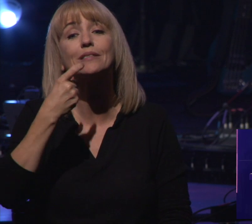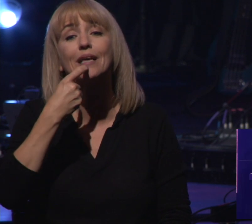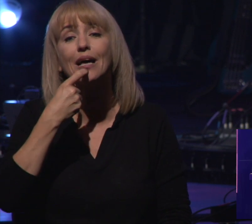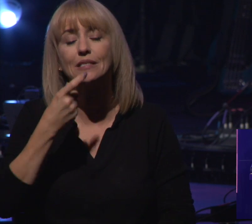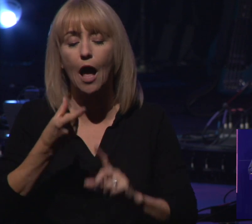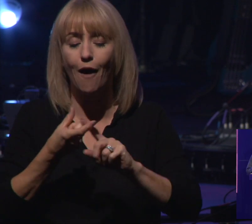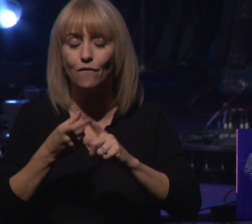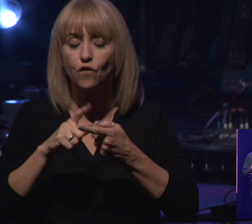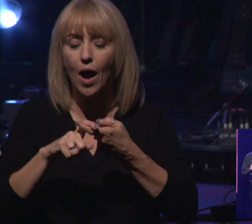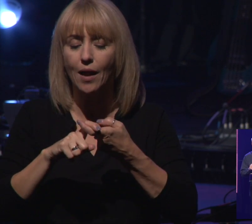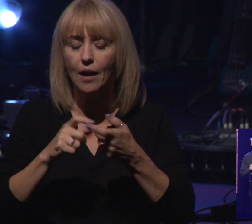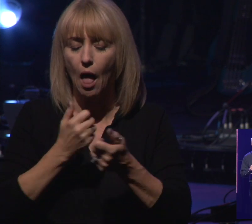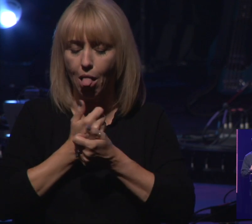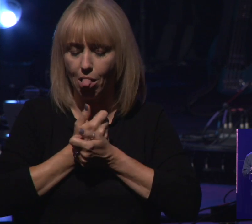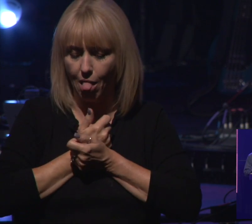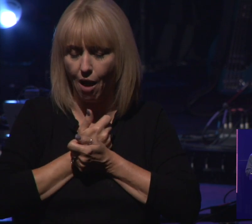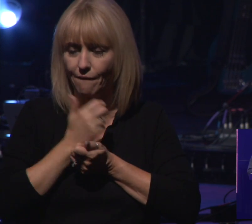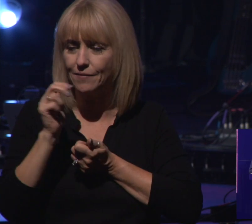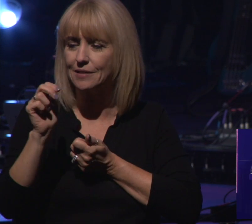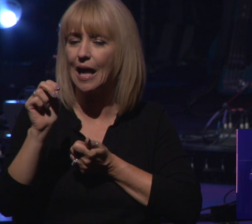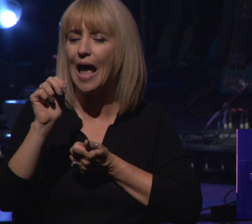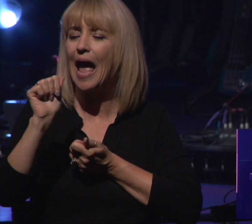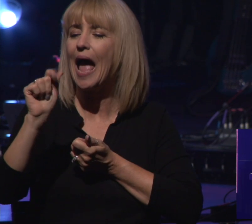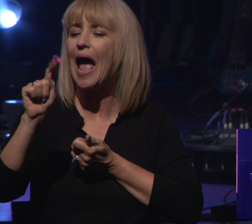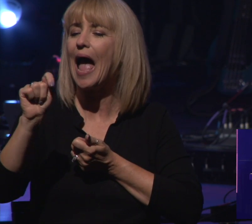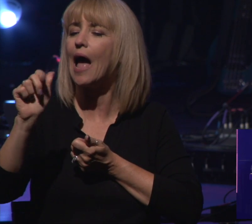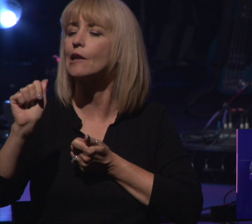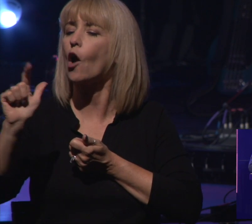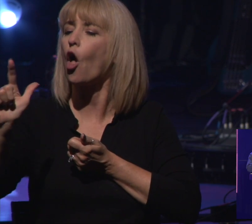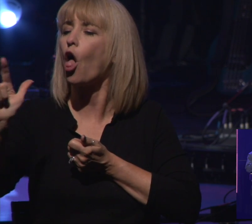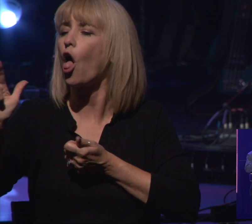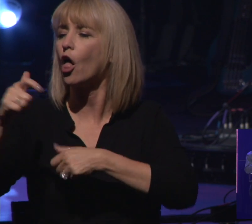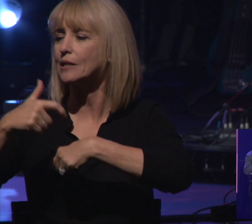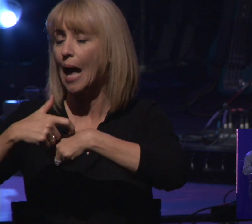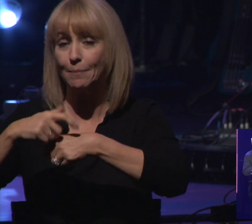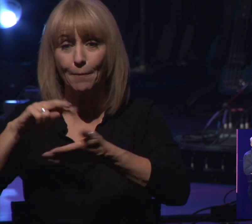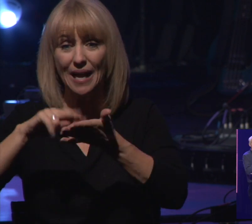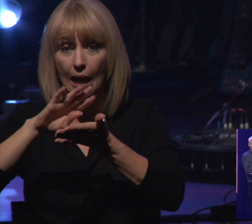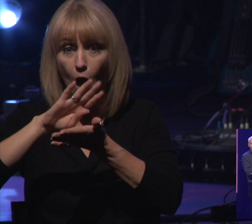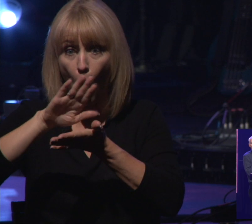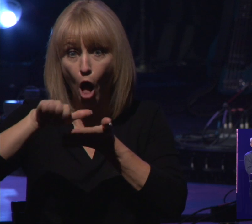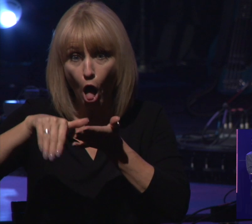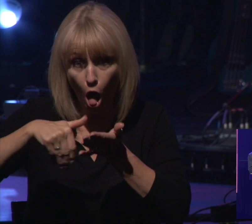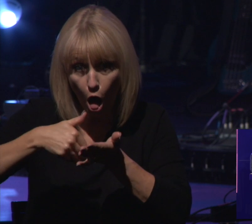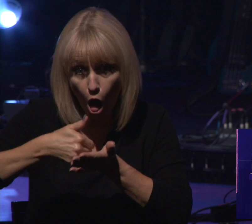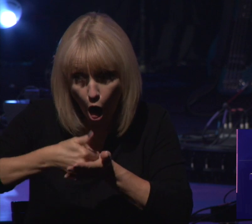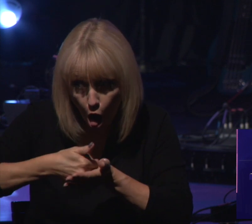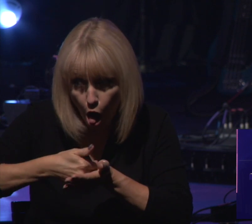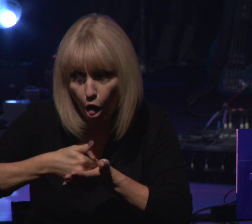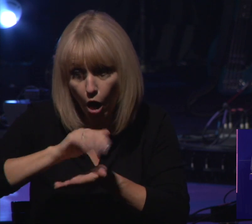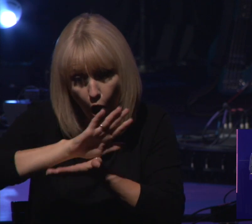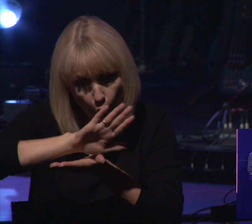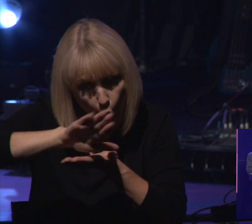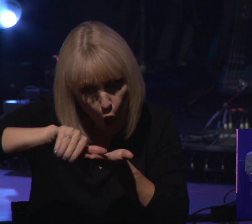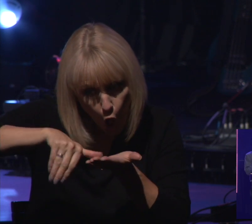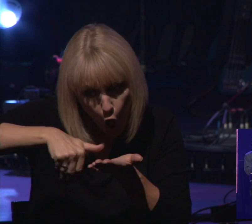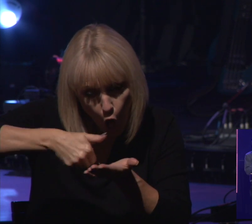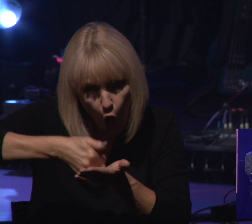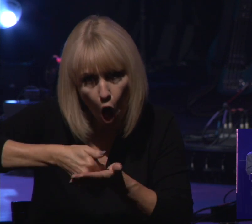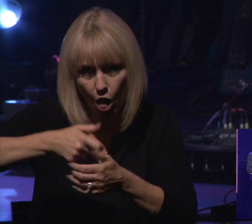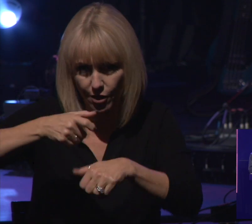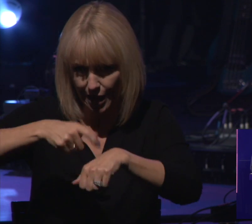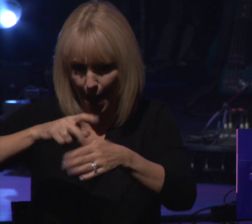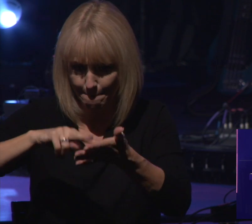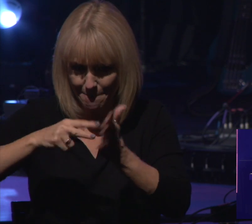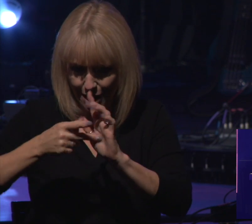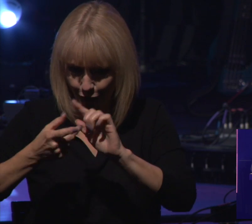a friend loves at all times. If you're taking notes, you can circle that word all times. We're